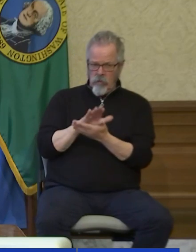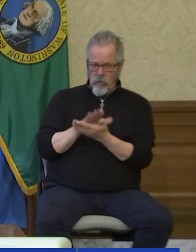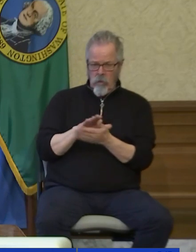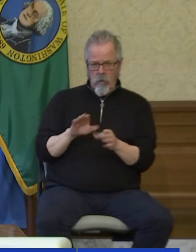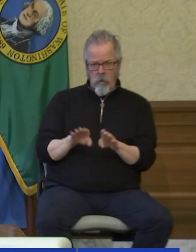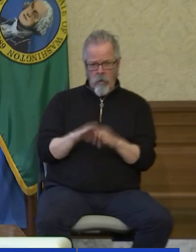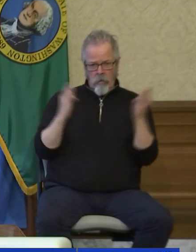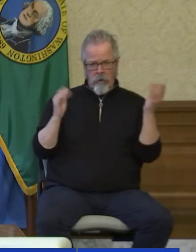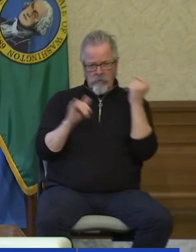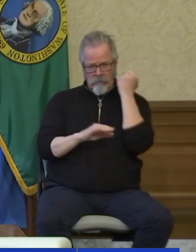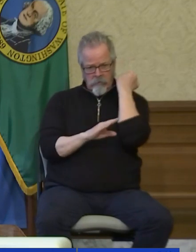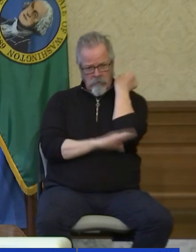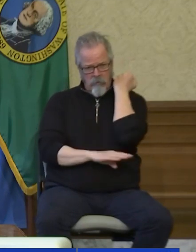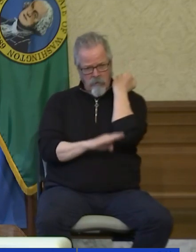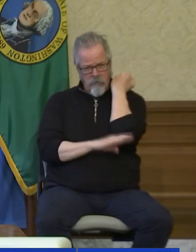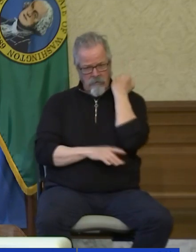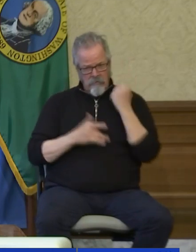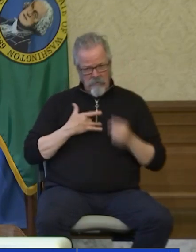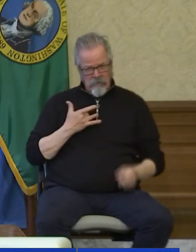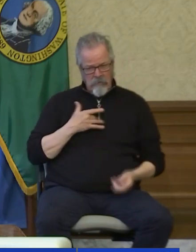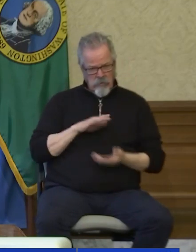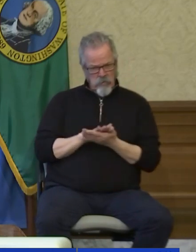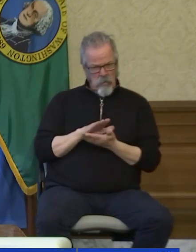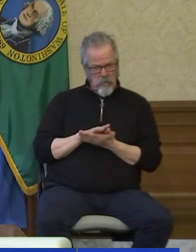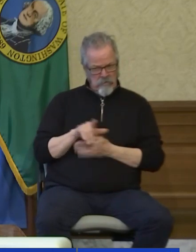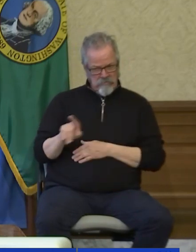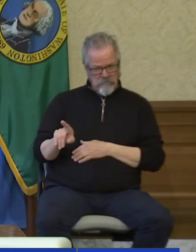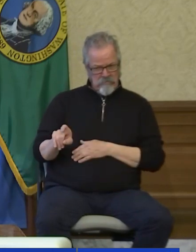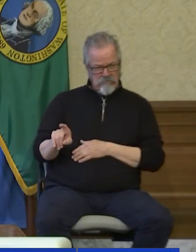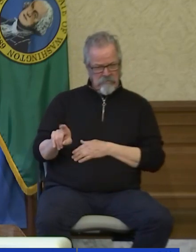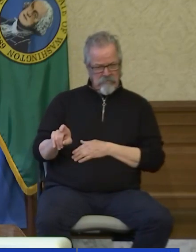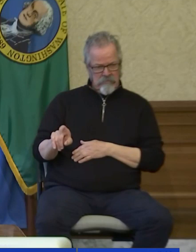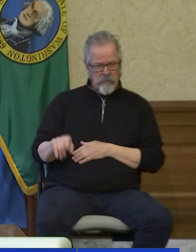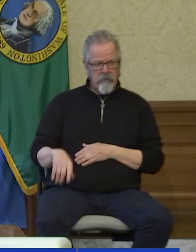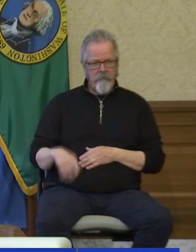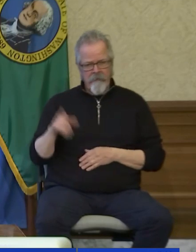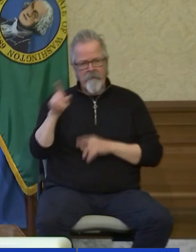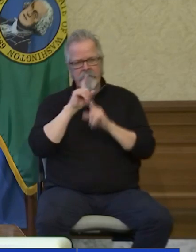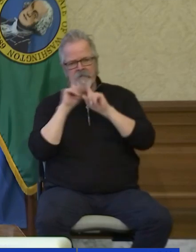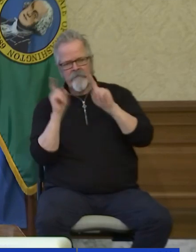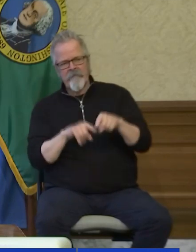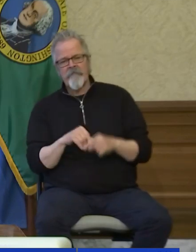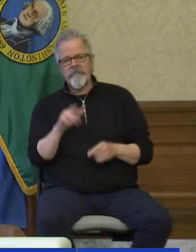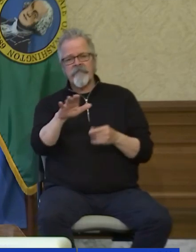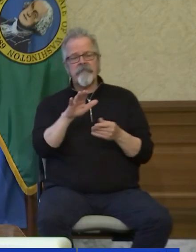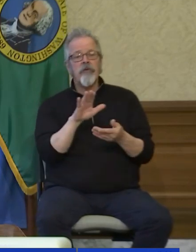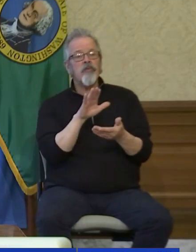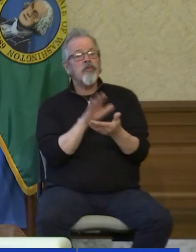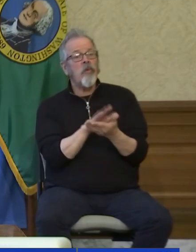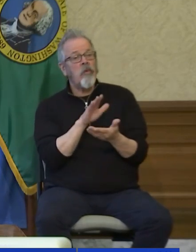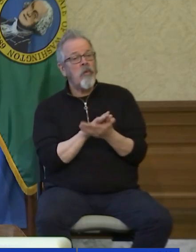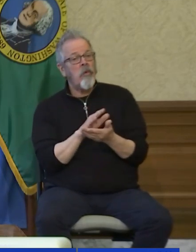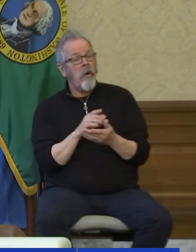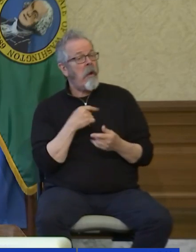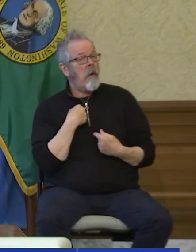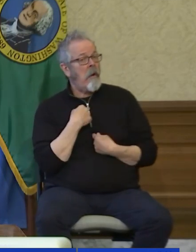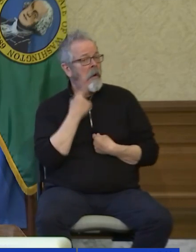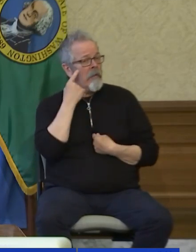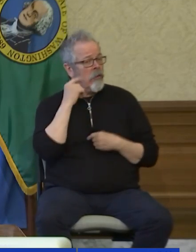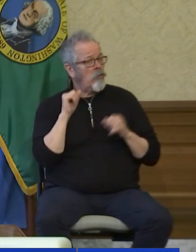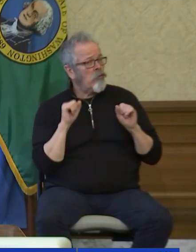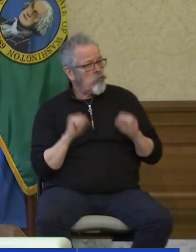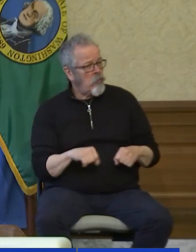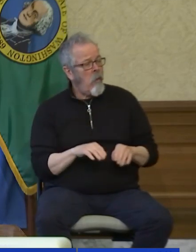What we do in the next several weeks will have a large impact on that decision. I think